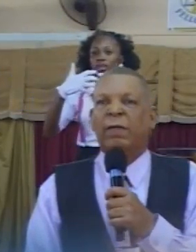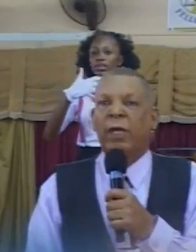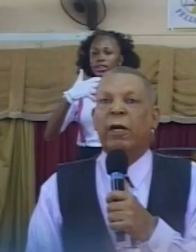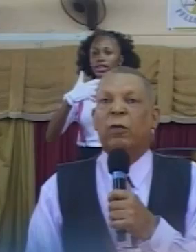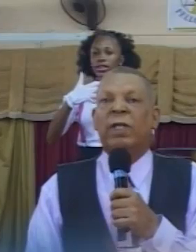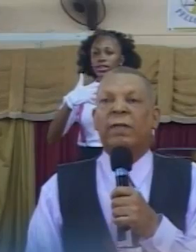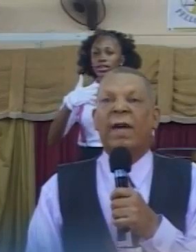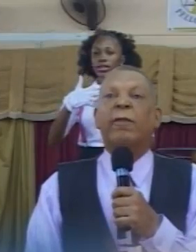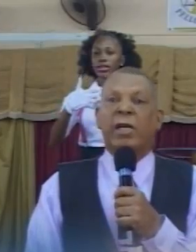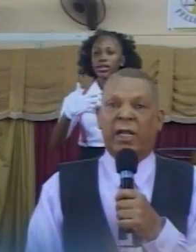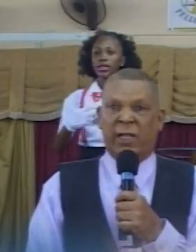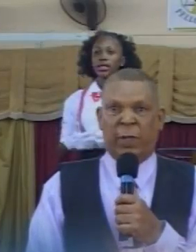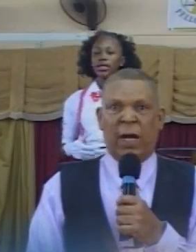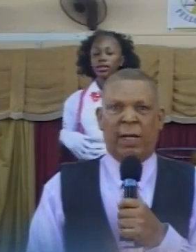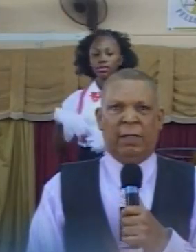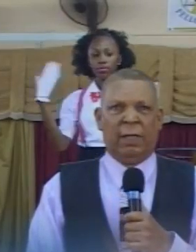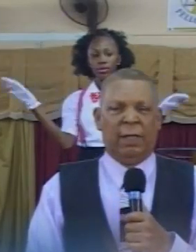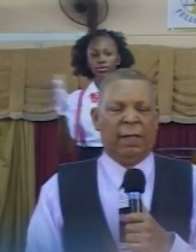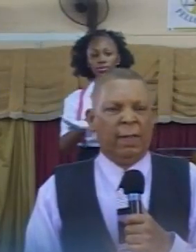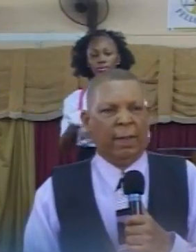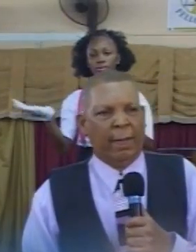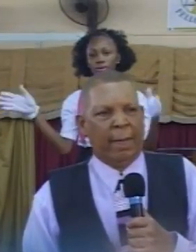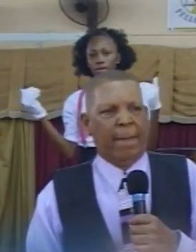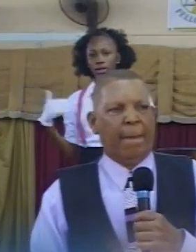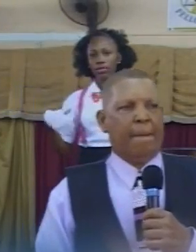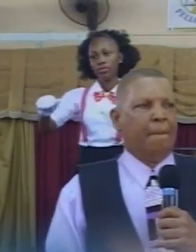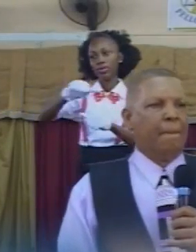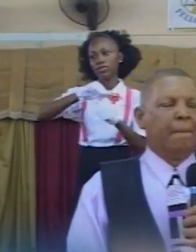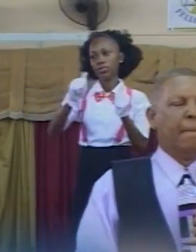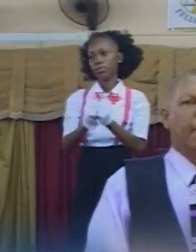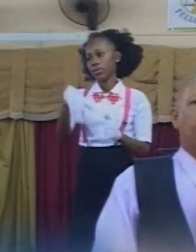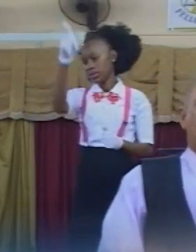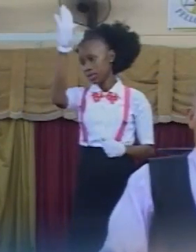Some of you in here don't even have a relationship with God yet.